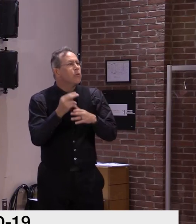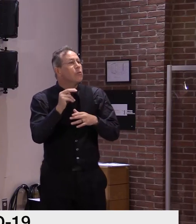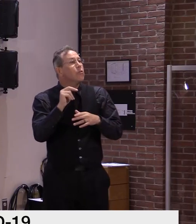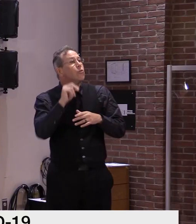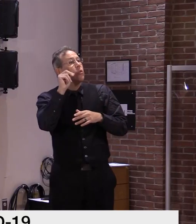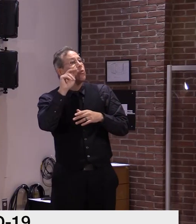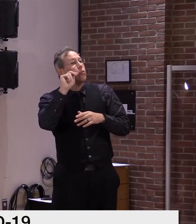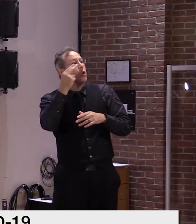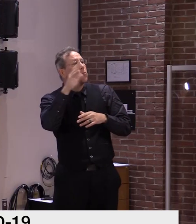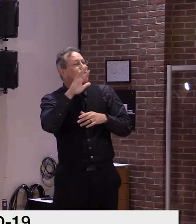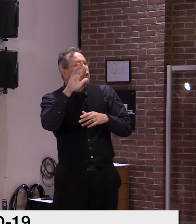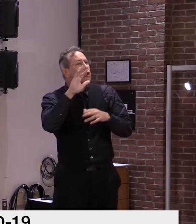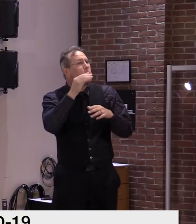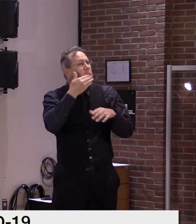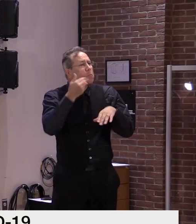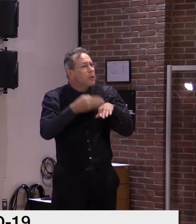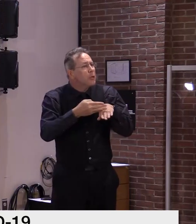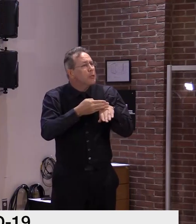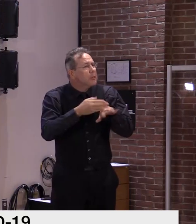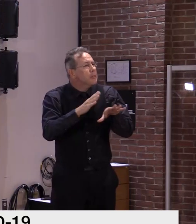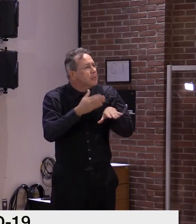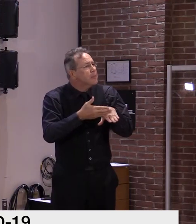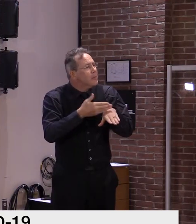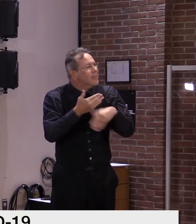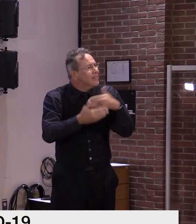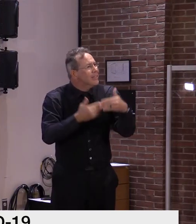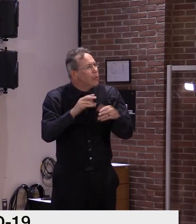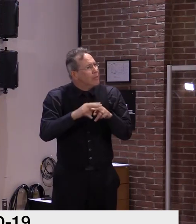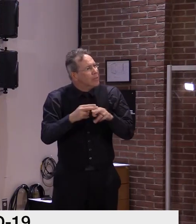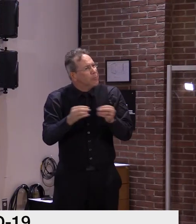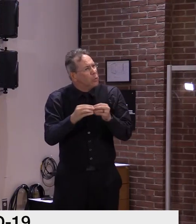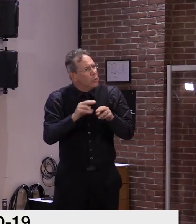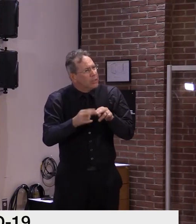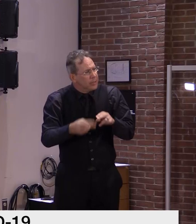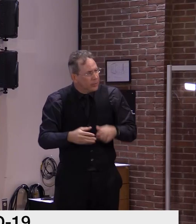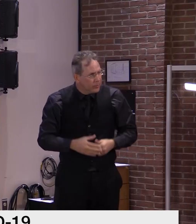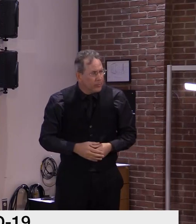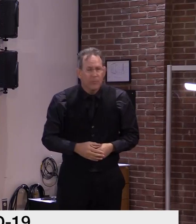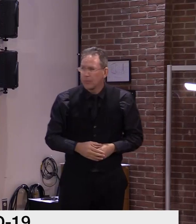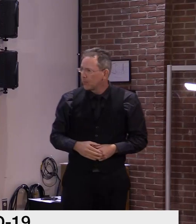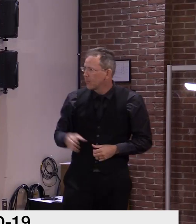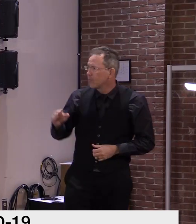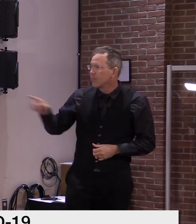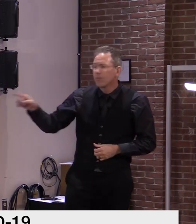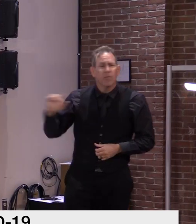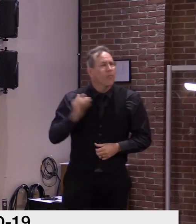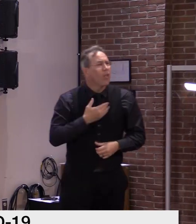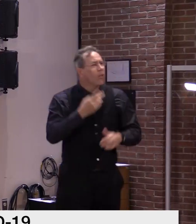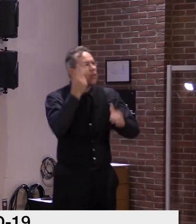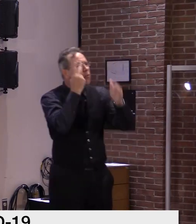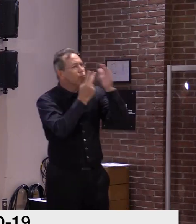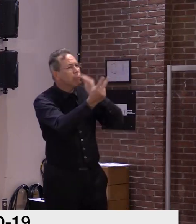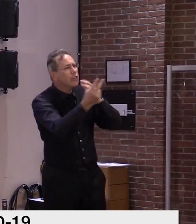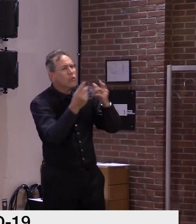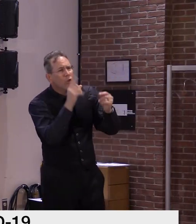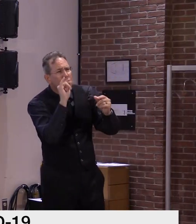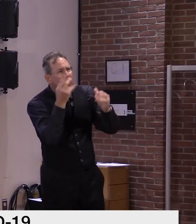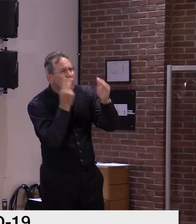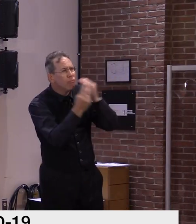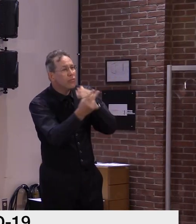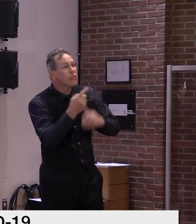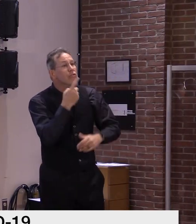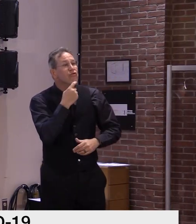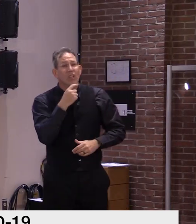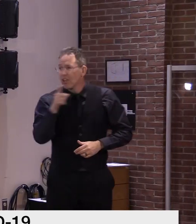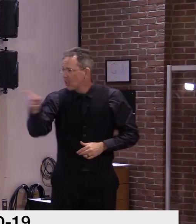as well. And taking a look at the previous forecast that we presented on April 27th, you can see that the new case growth